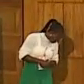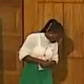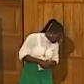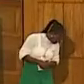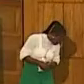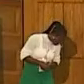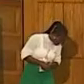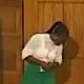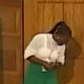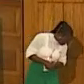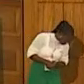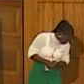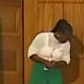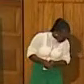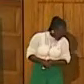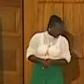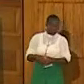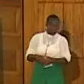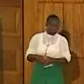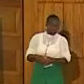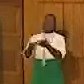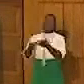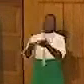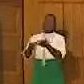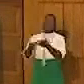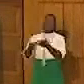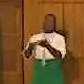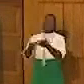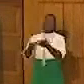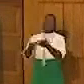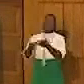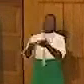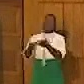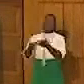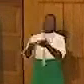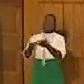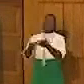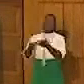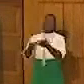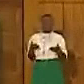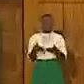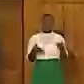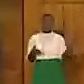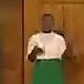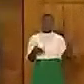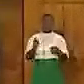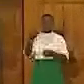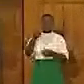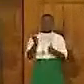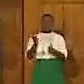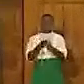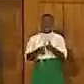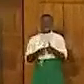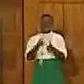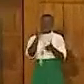Okay. Good afternoon. Good morning, everyone, again. So, I'm just going to briefly introduce the next speaker, who is